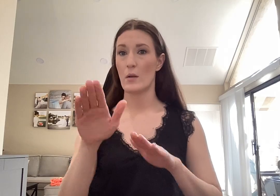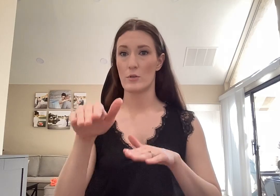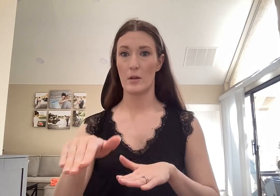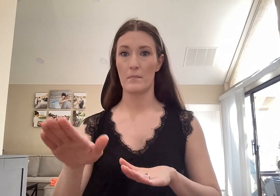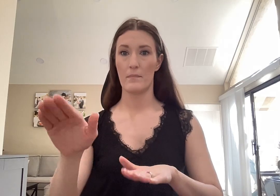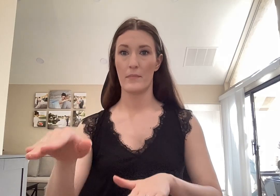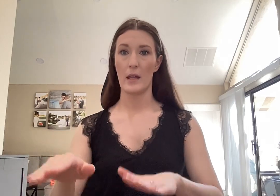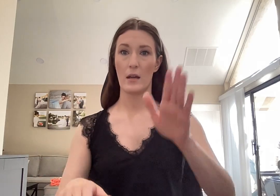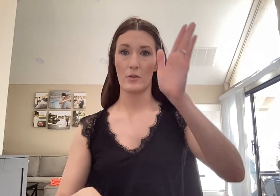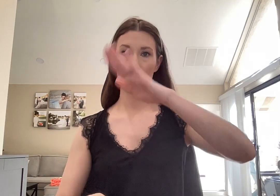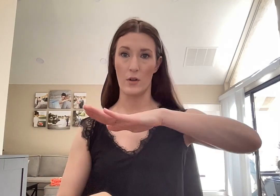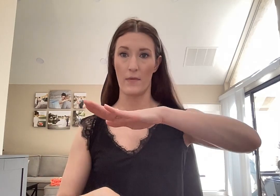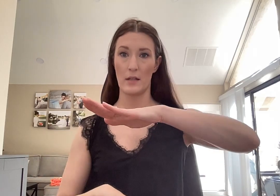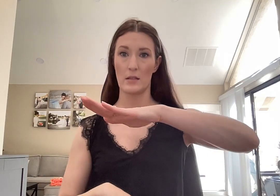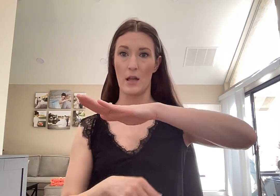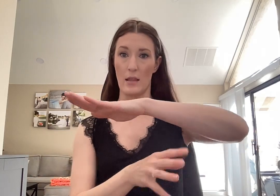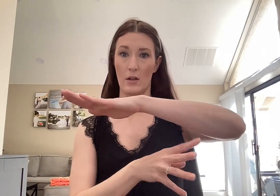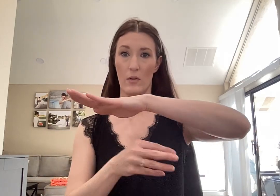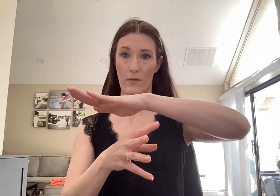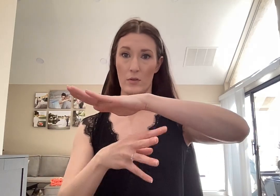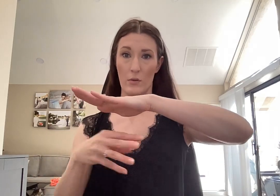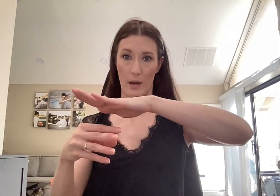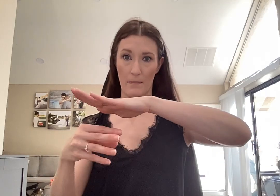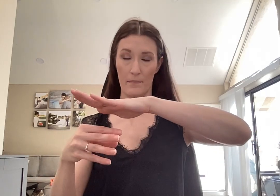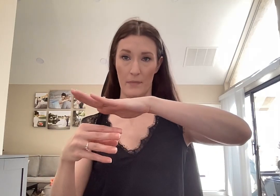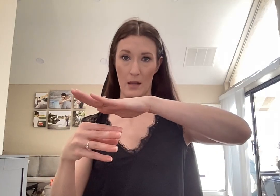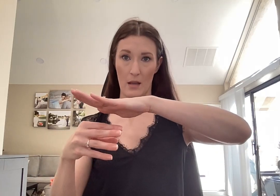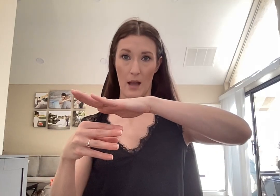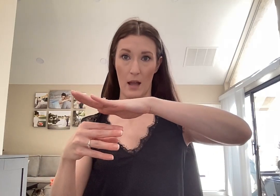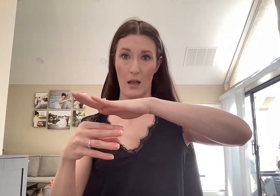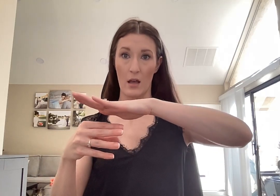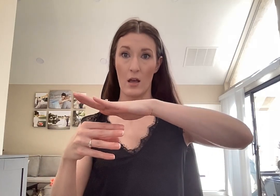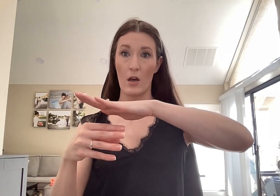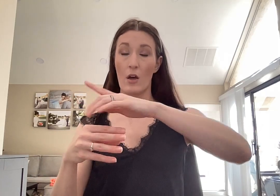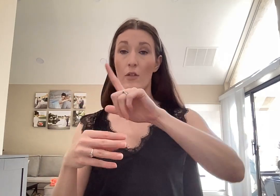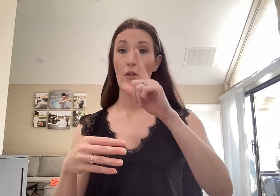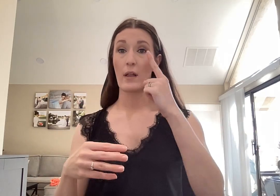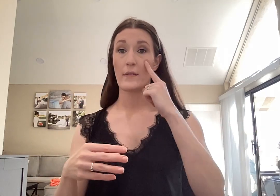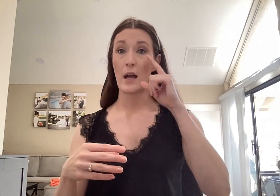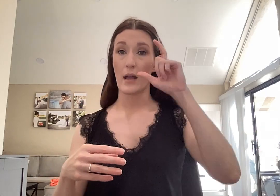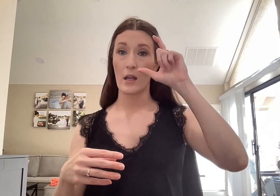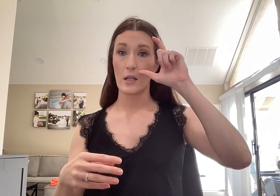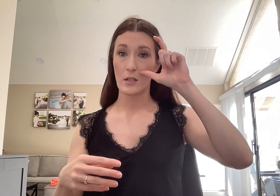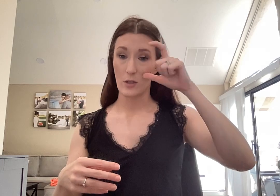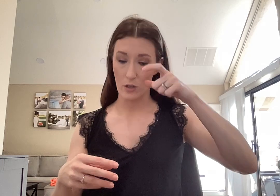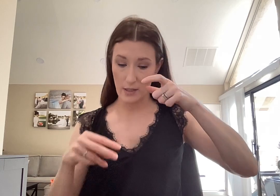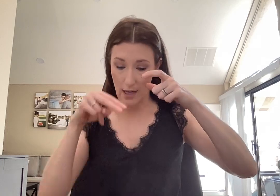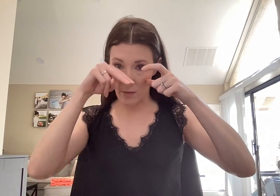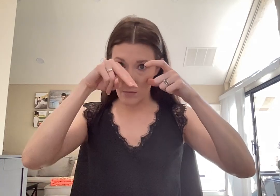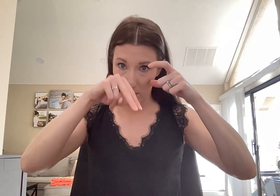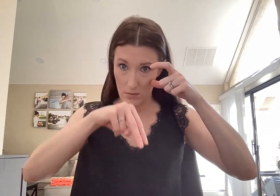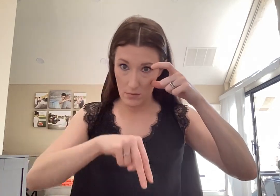ocean, and here's the surface, and then you have your squid, okay? Their left eye is going to look down